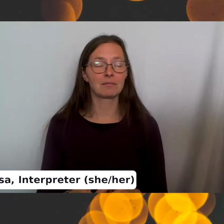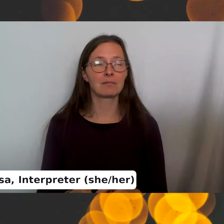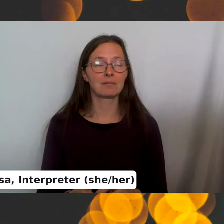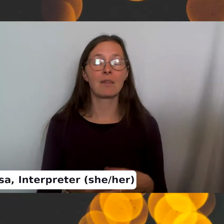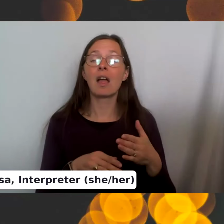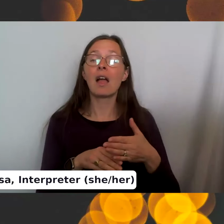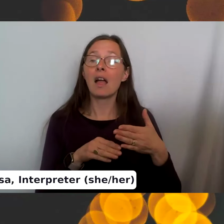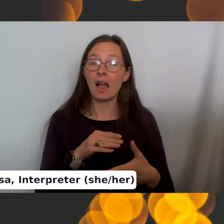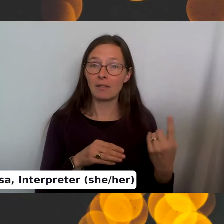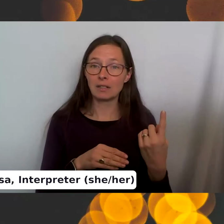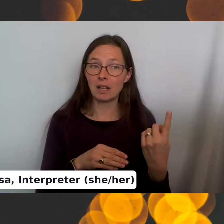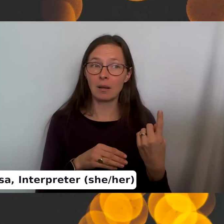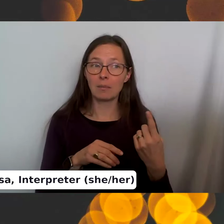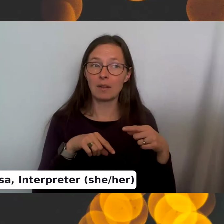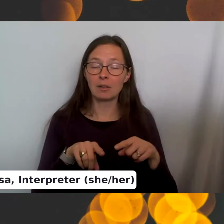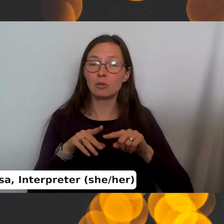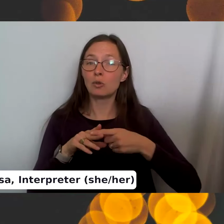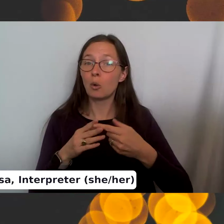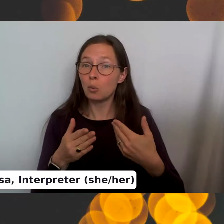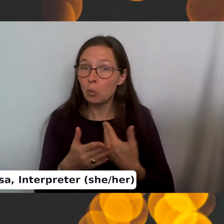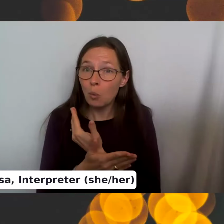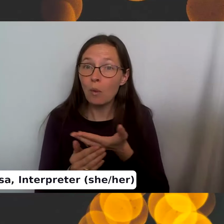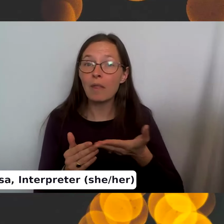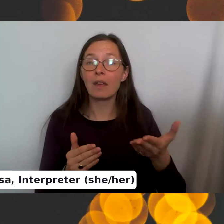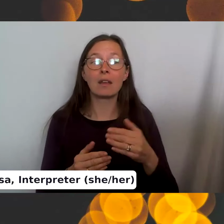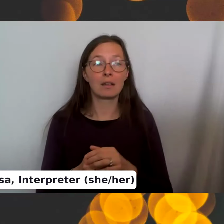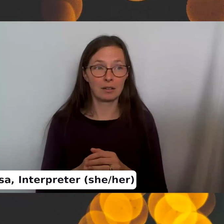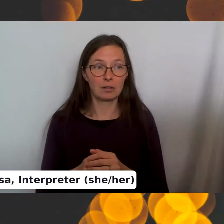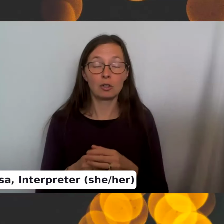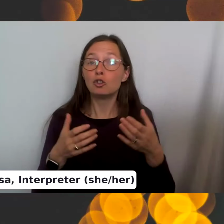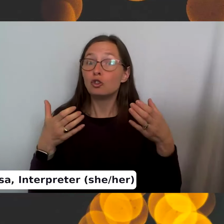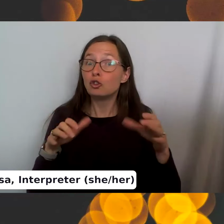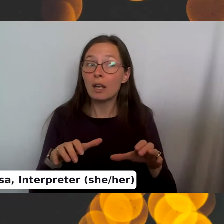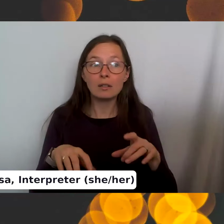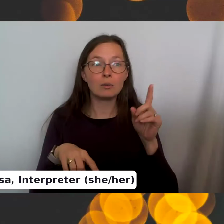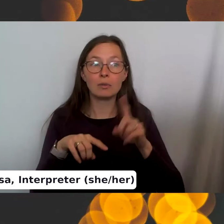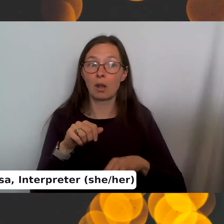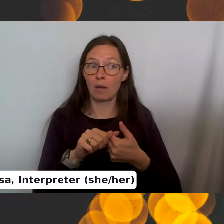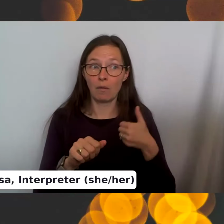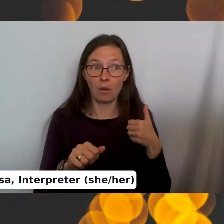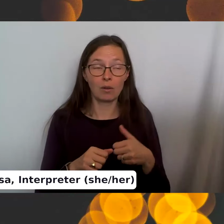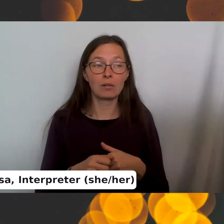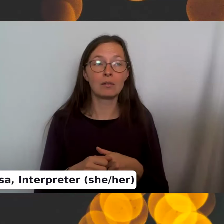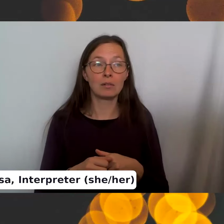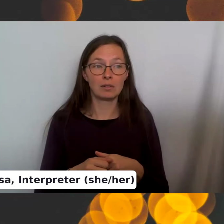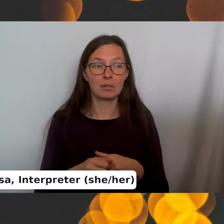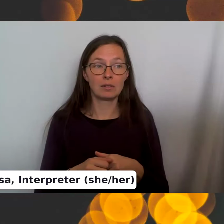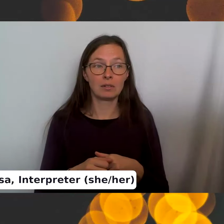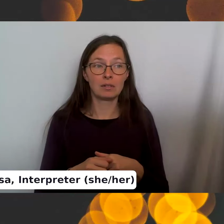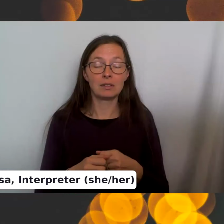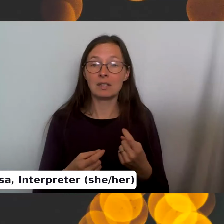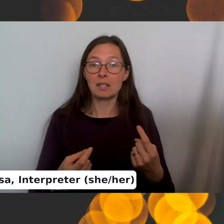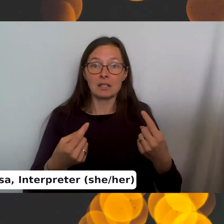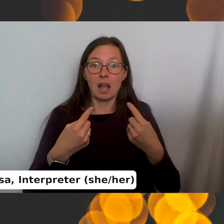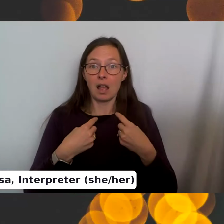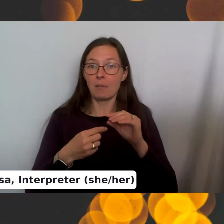The end of something as you start a new thing. Chance, you can't avoid it. It's coming and you don't know when it's